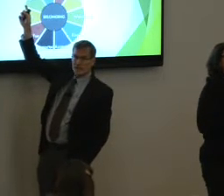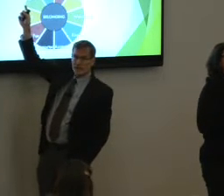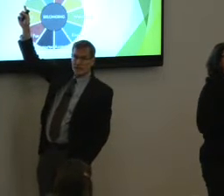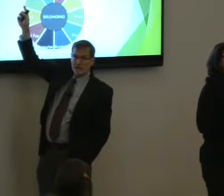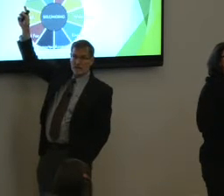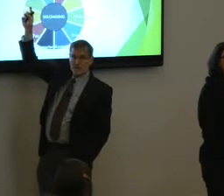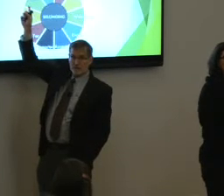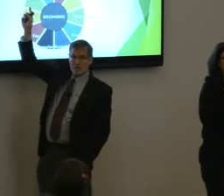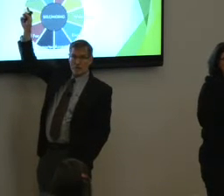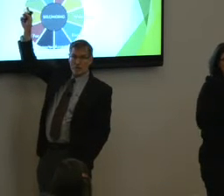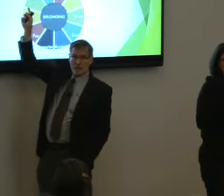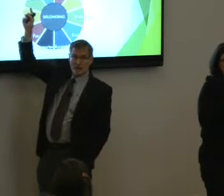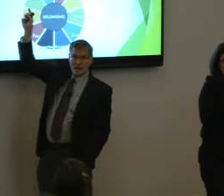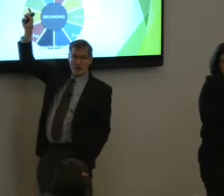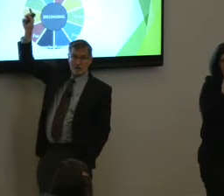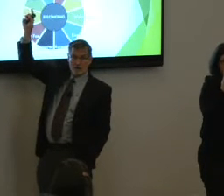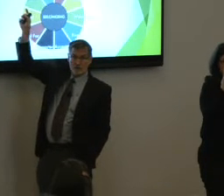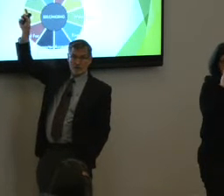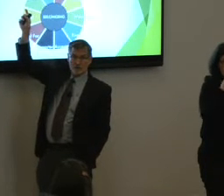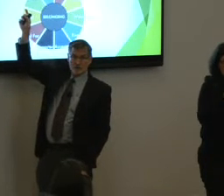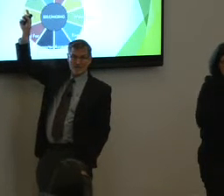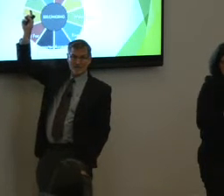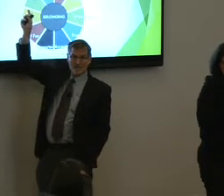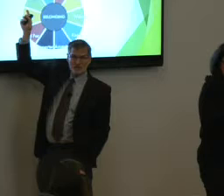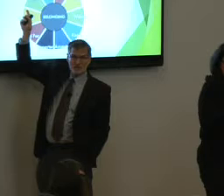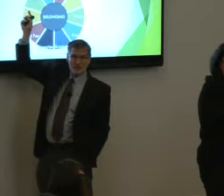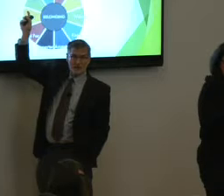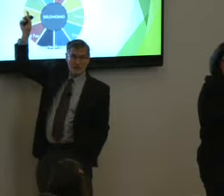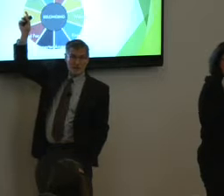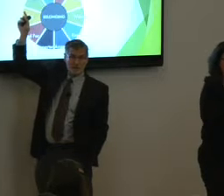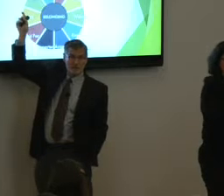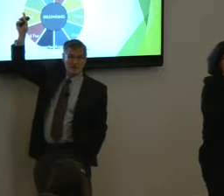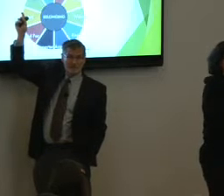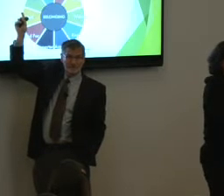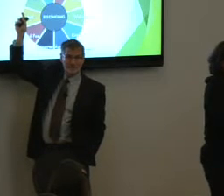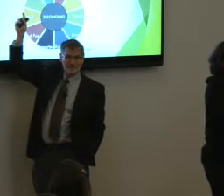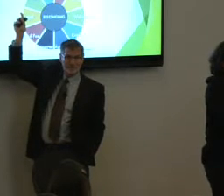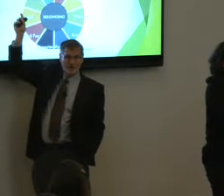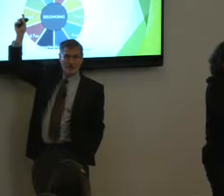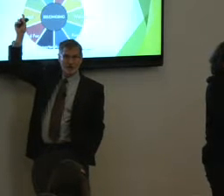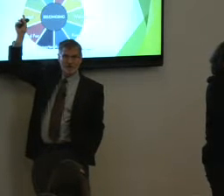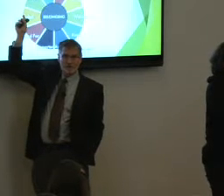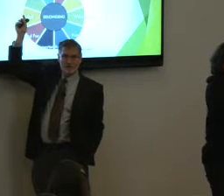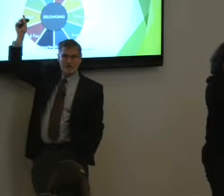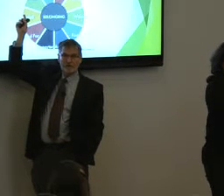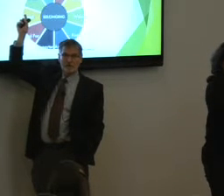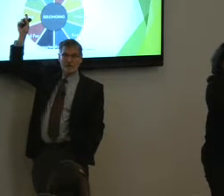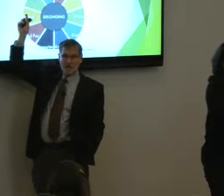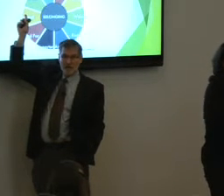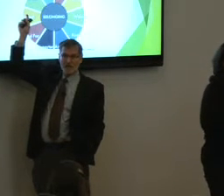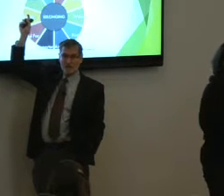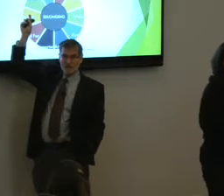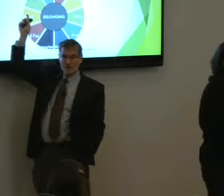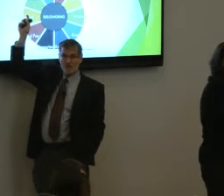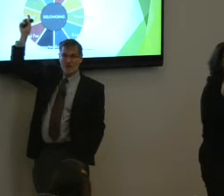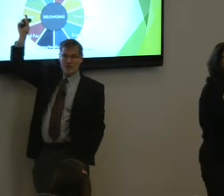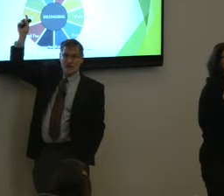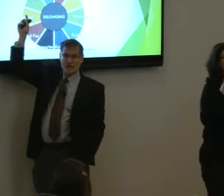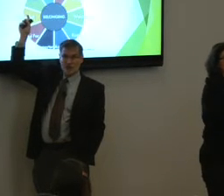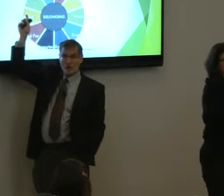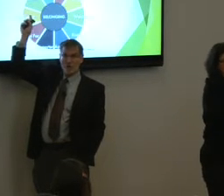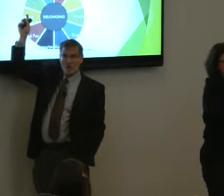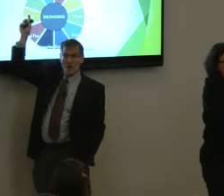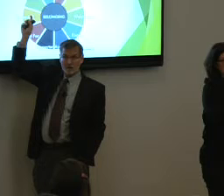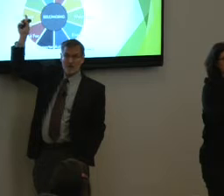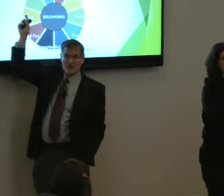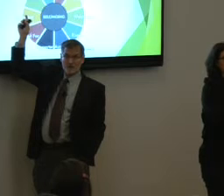do something, it says more about our imagination than it does about their ability. Because there are lots of tasks in a church setting